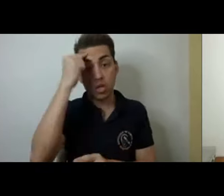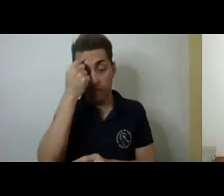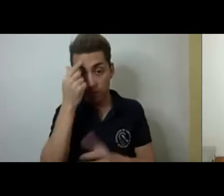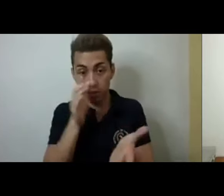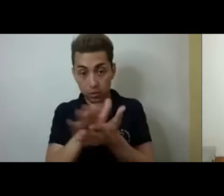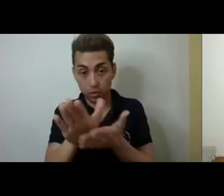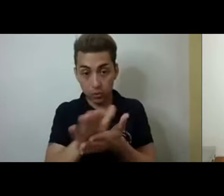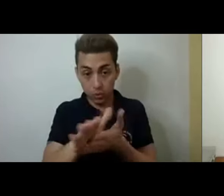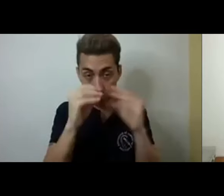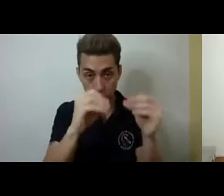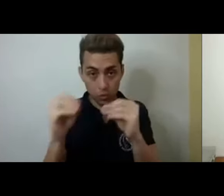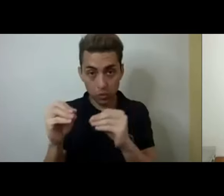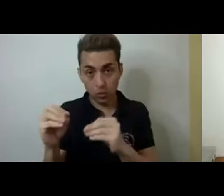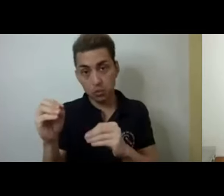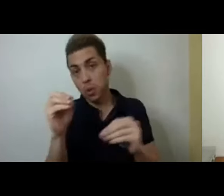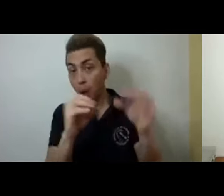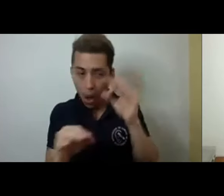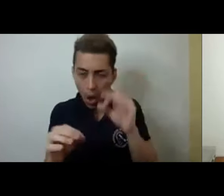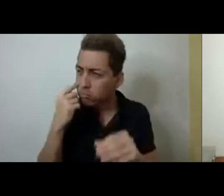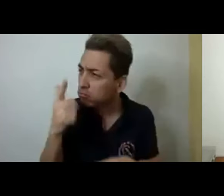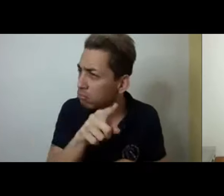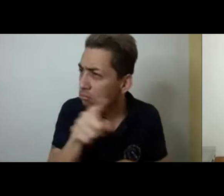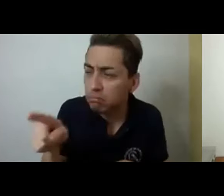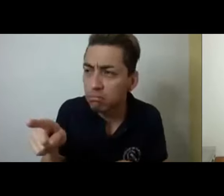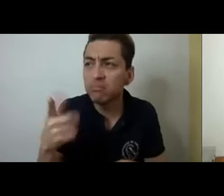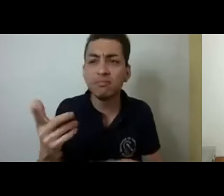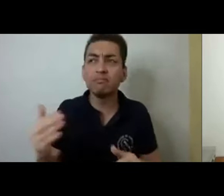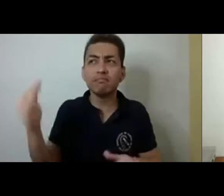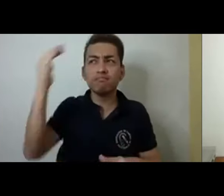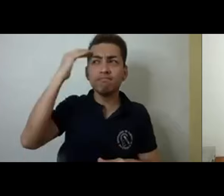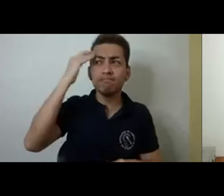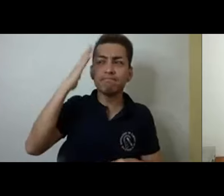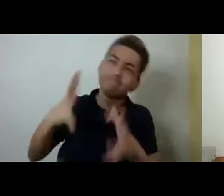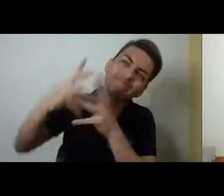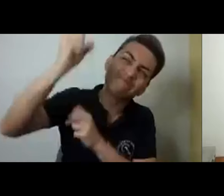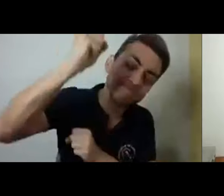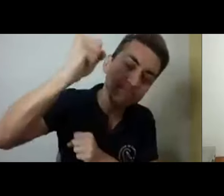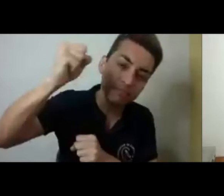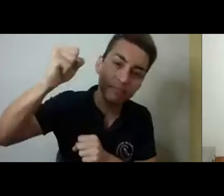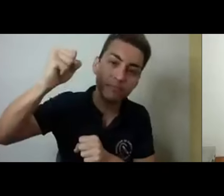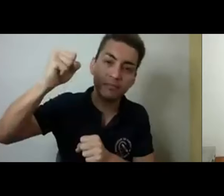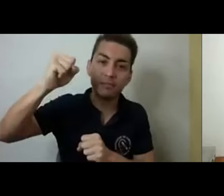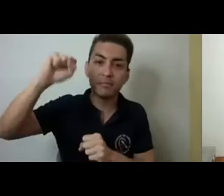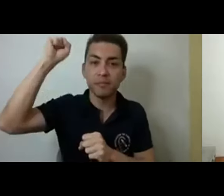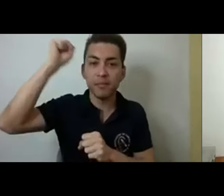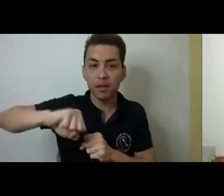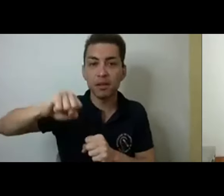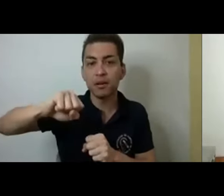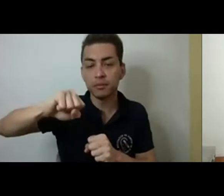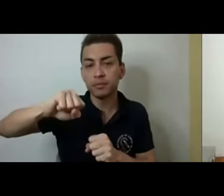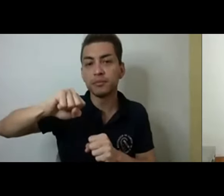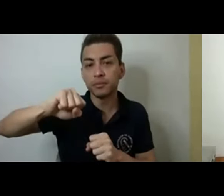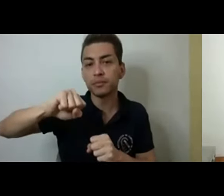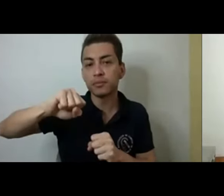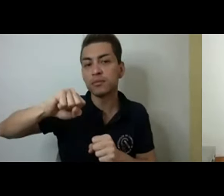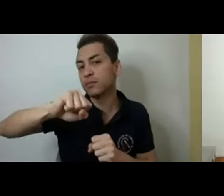affected countries are facing widespread capacity challenges, such as school overcrowding,